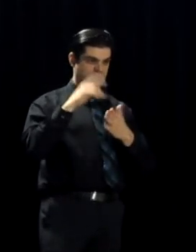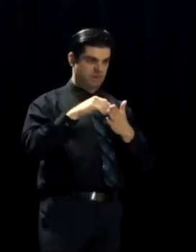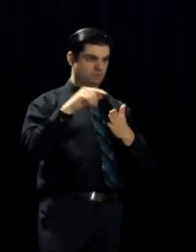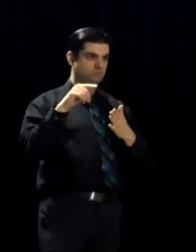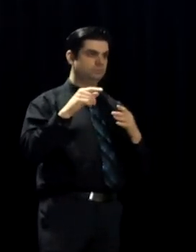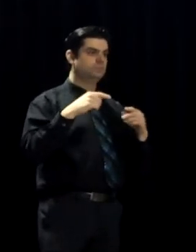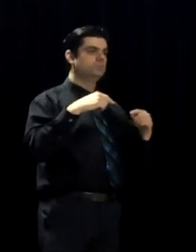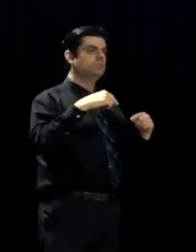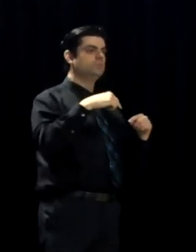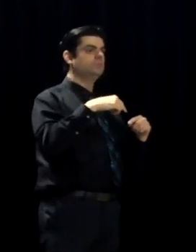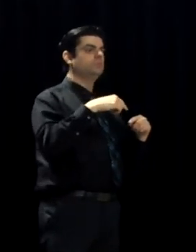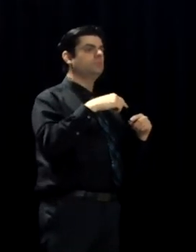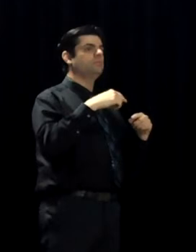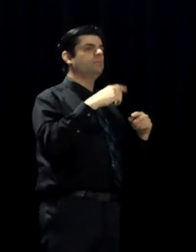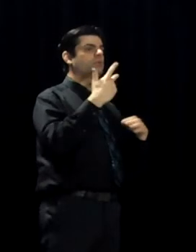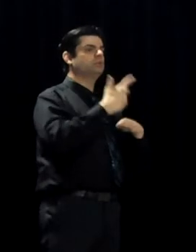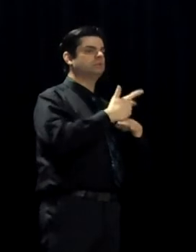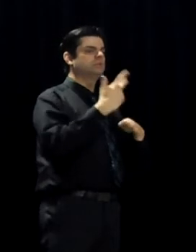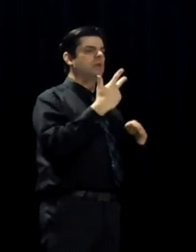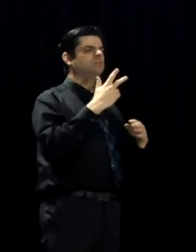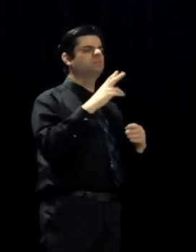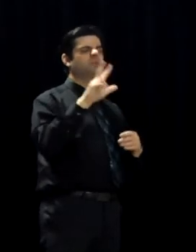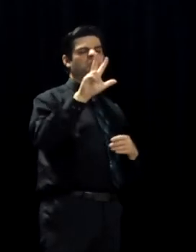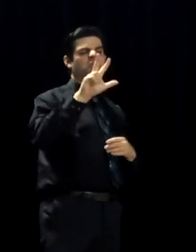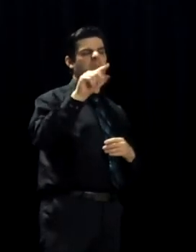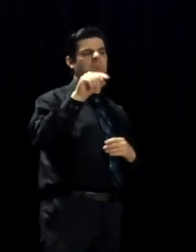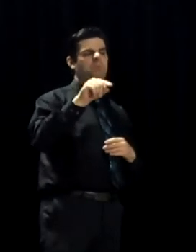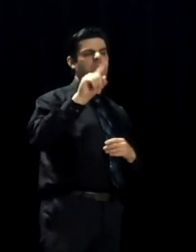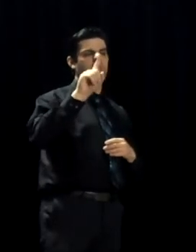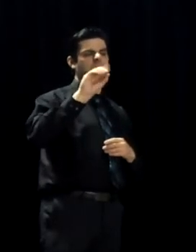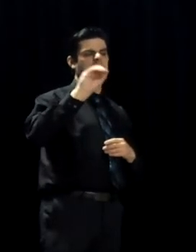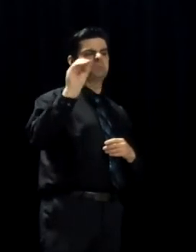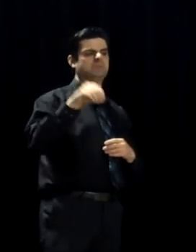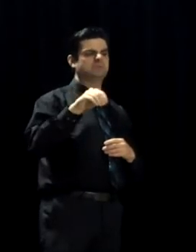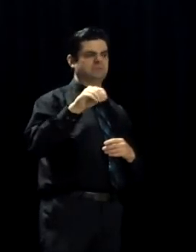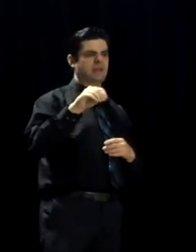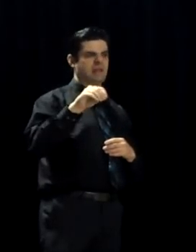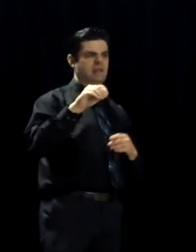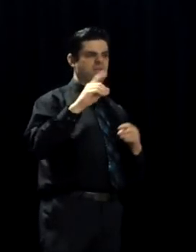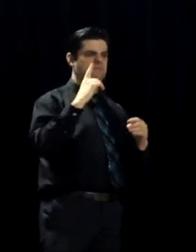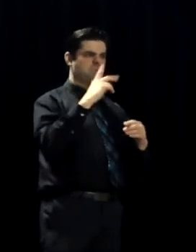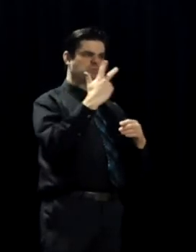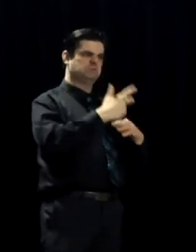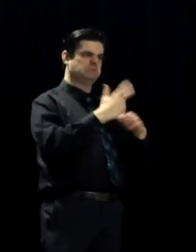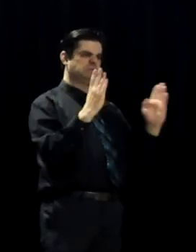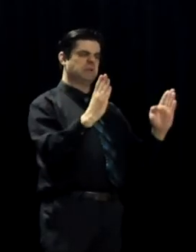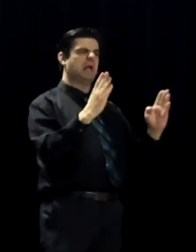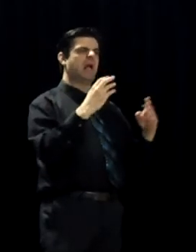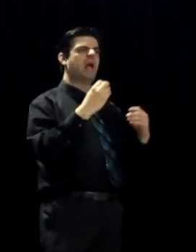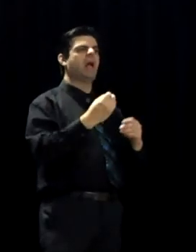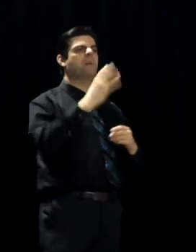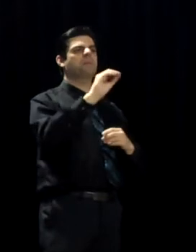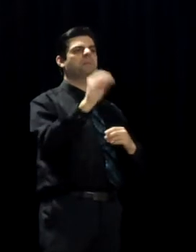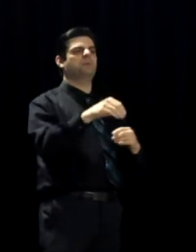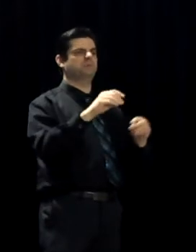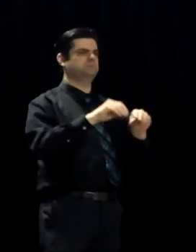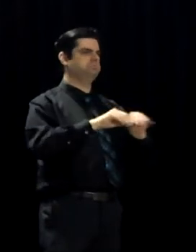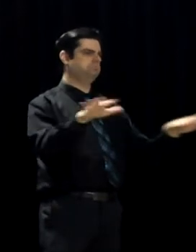average is now 3.1%. Our infection rate on the day is about